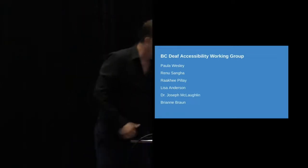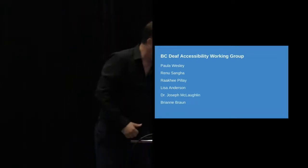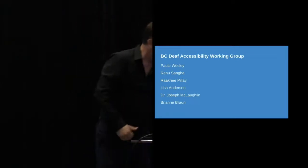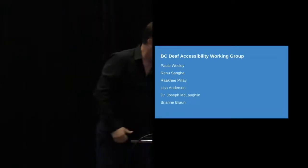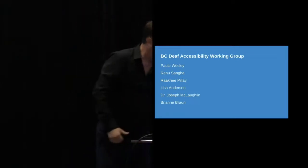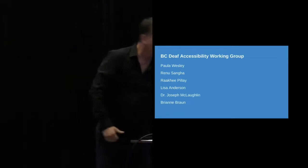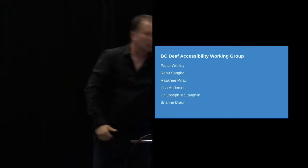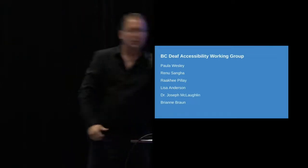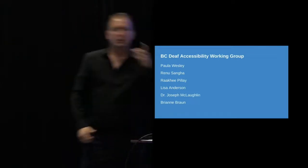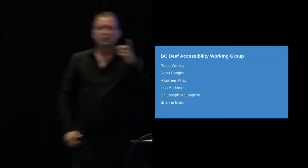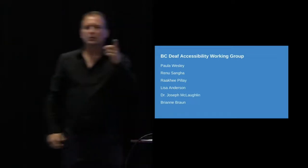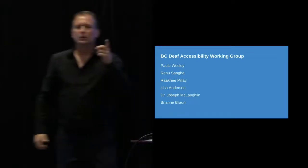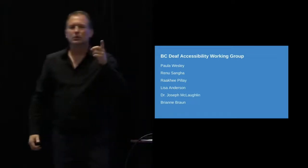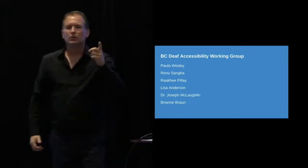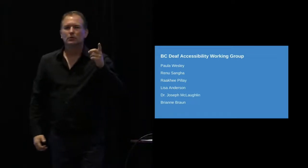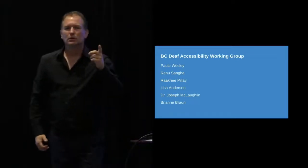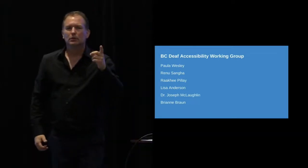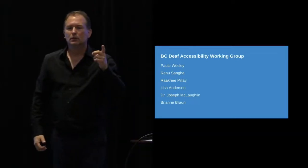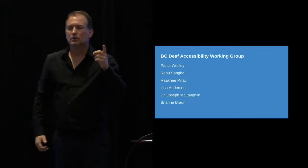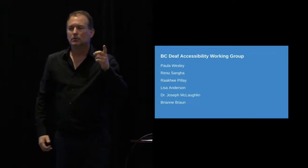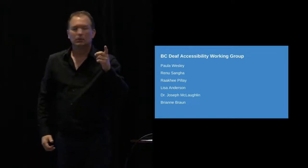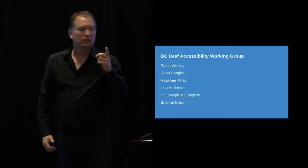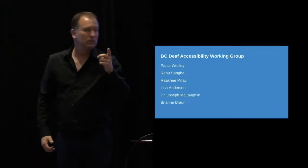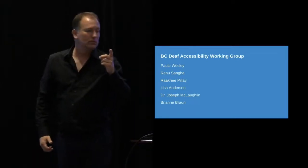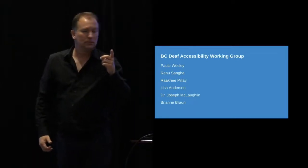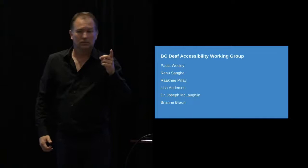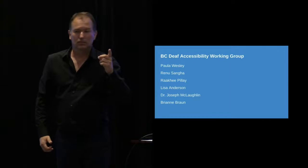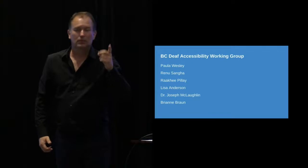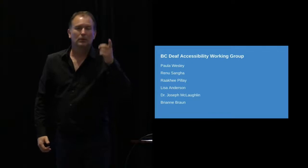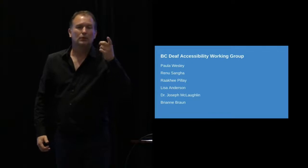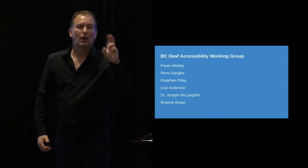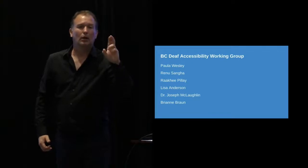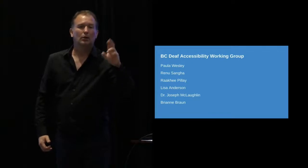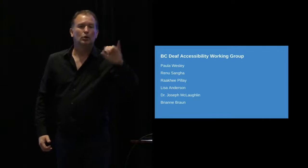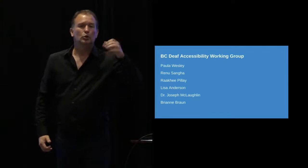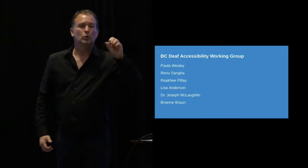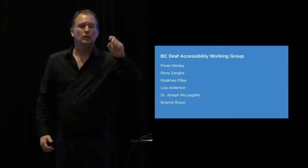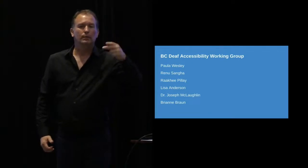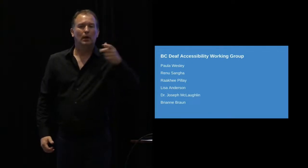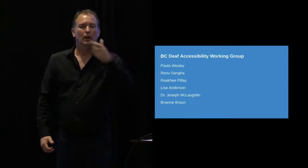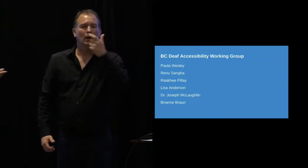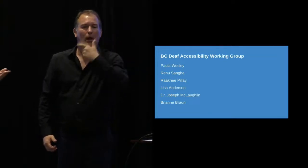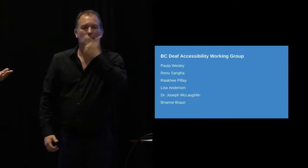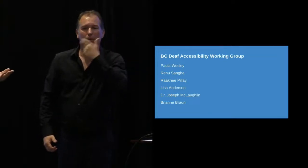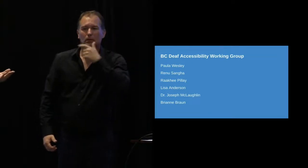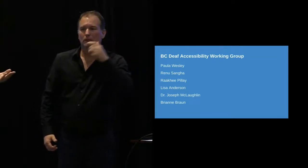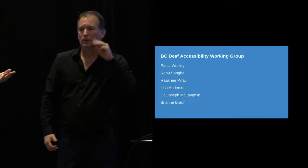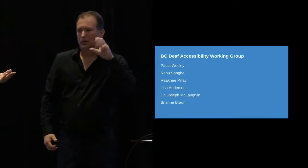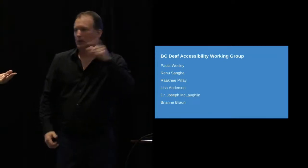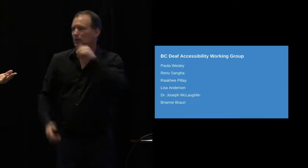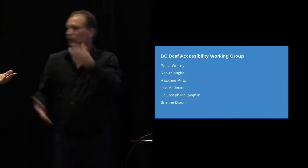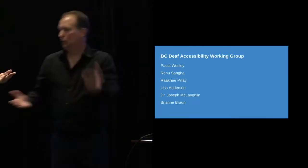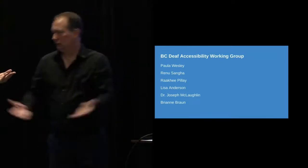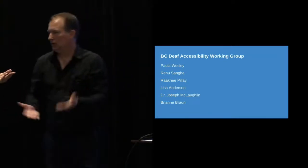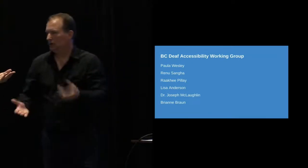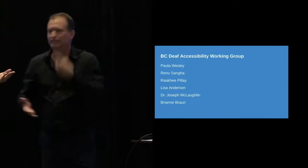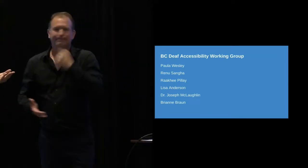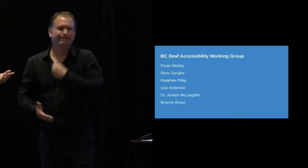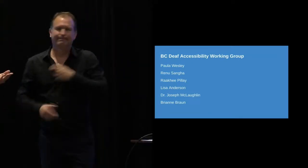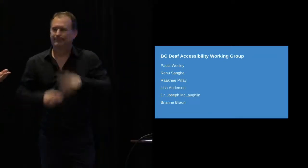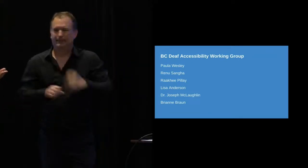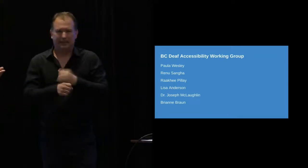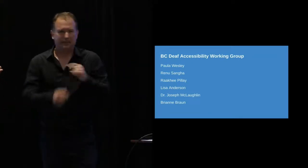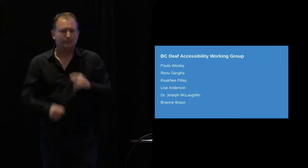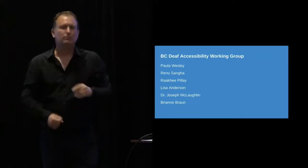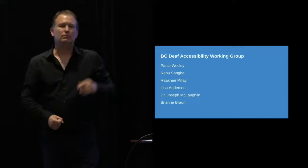thanks there for Lisa. Paula, I was also working on that, representing Indigenous Sign Language. I also want